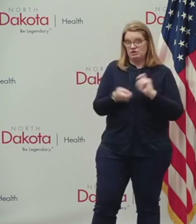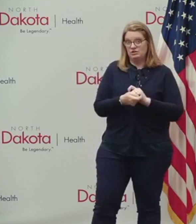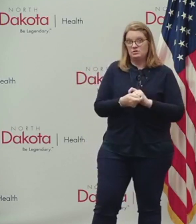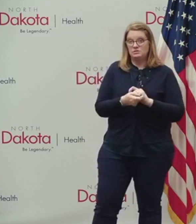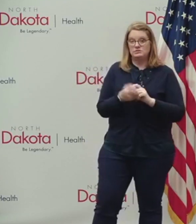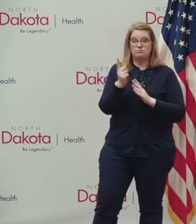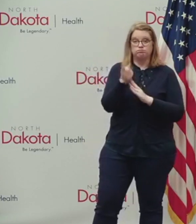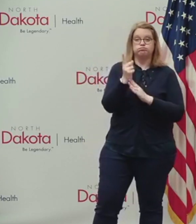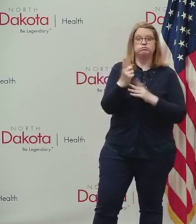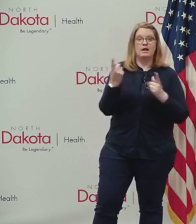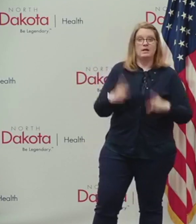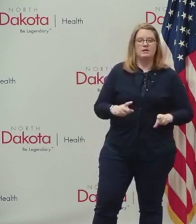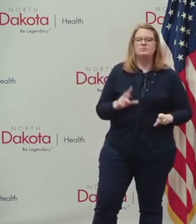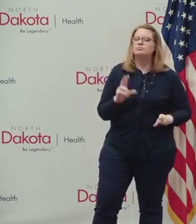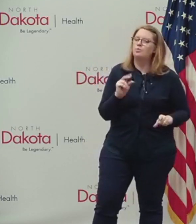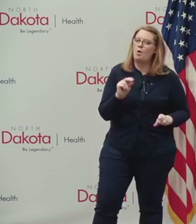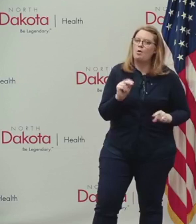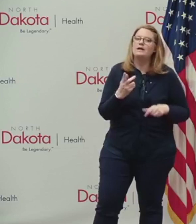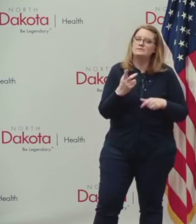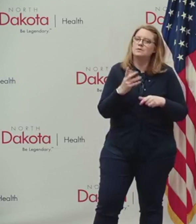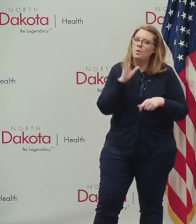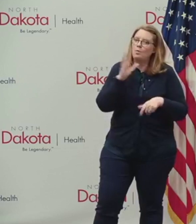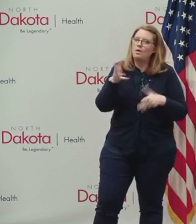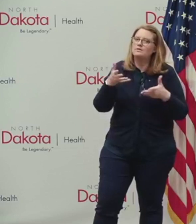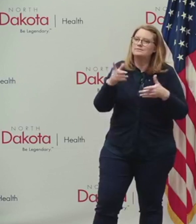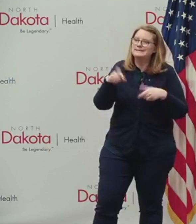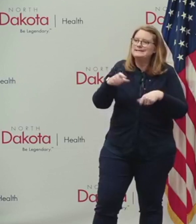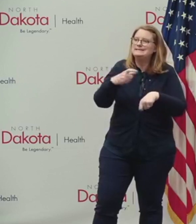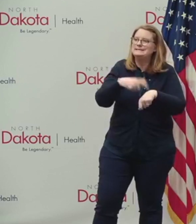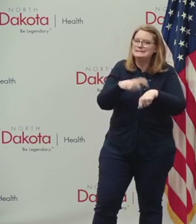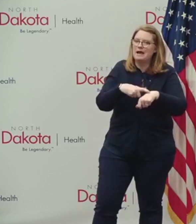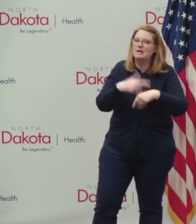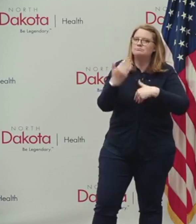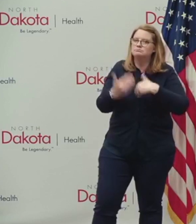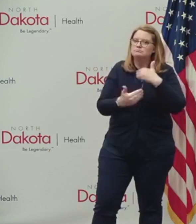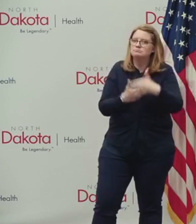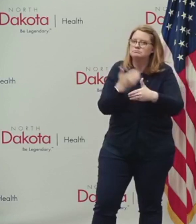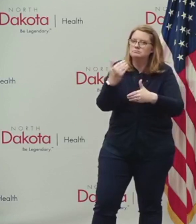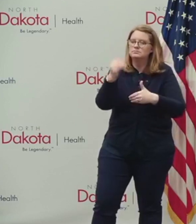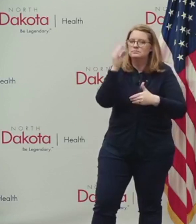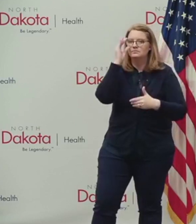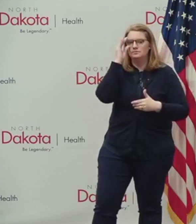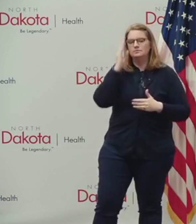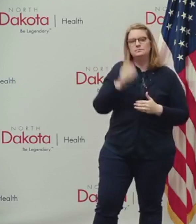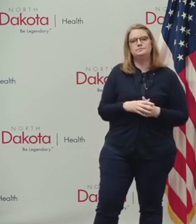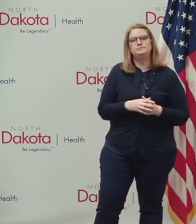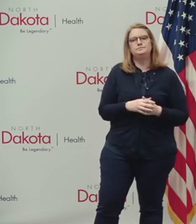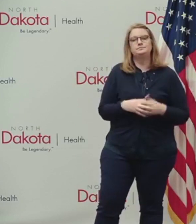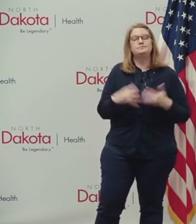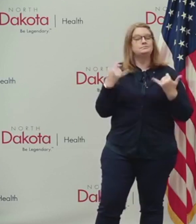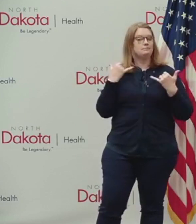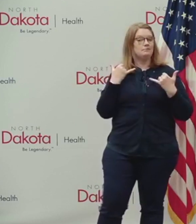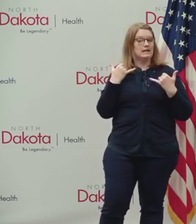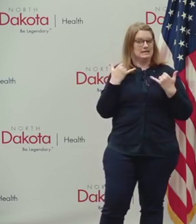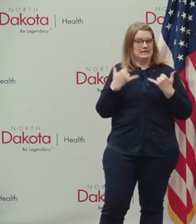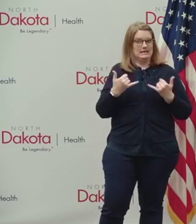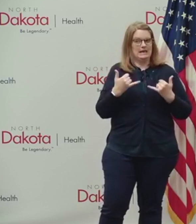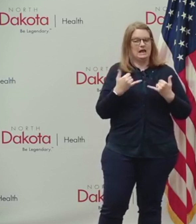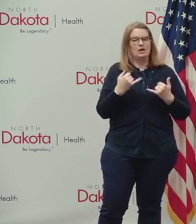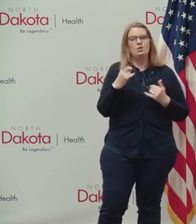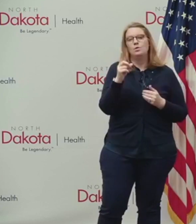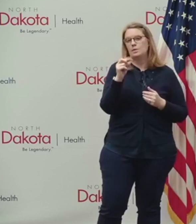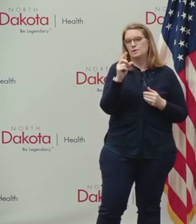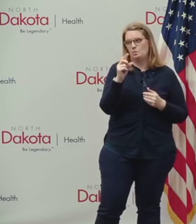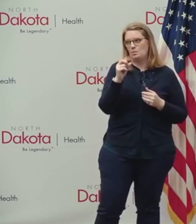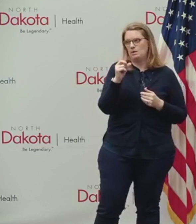want to see positive impacts. We expect that we'll see those several weeks out from now. But in the meantime, there's one other